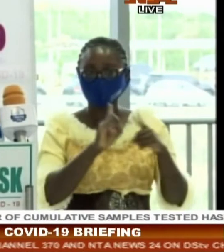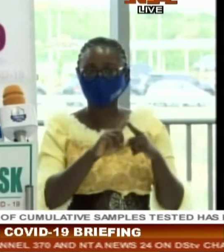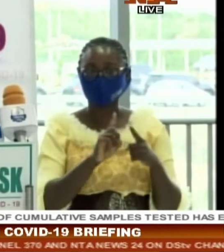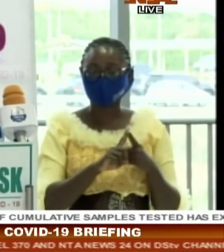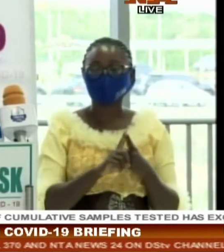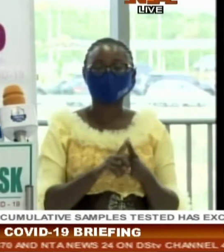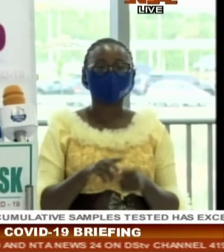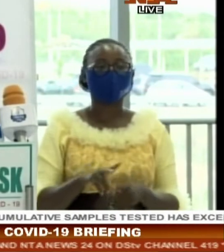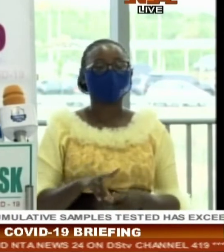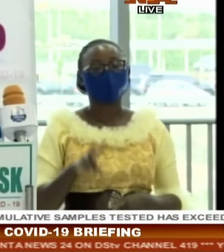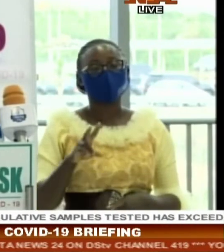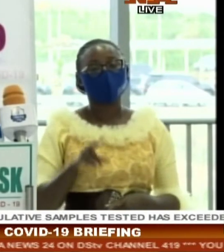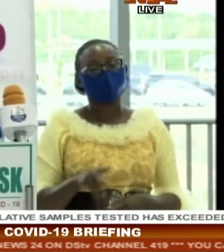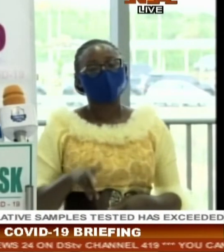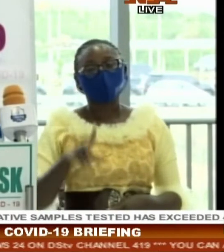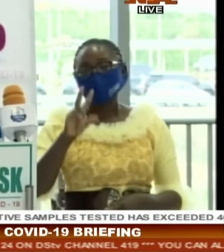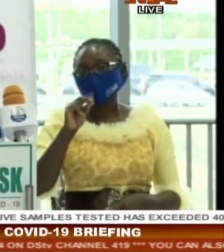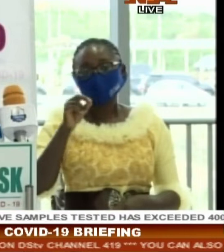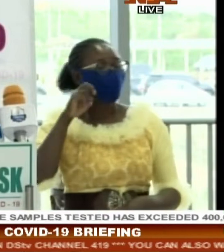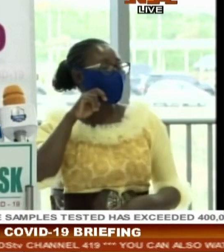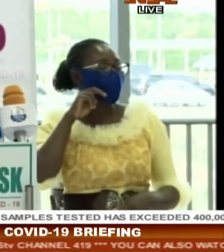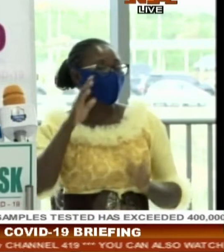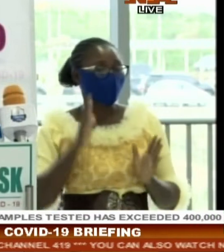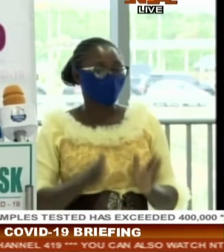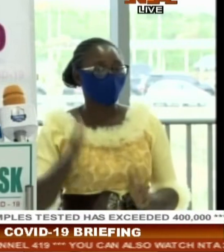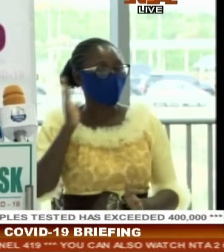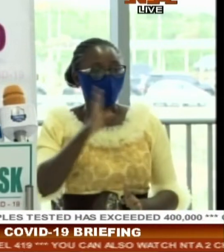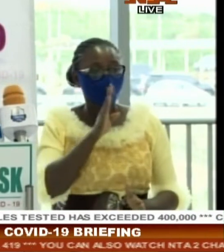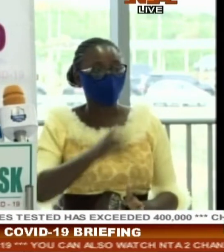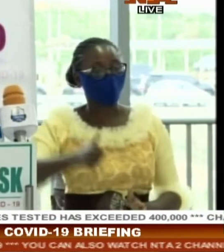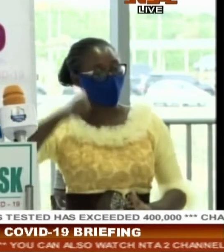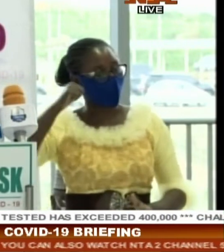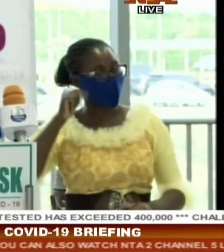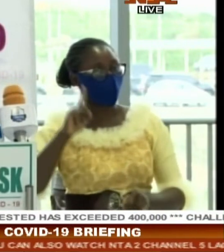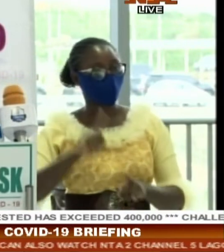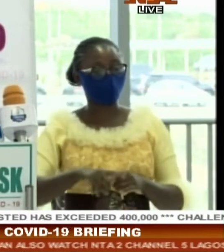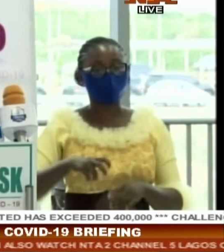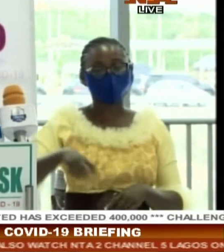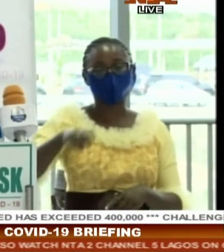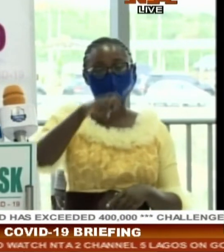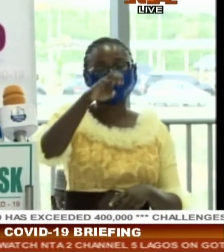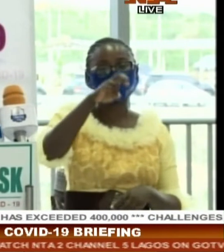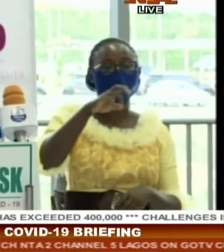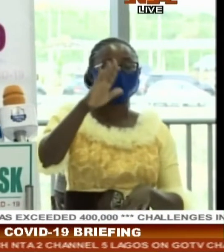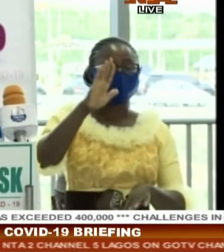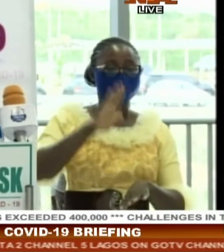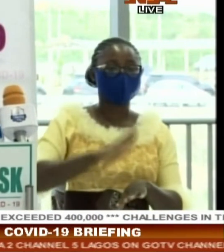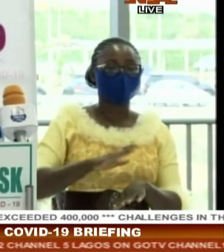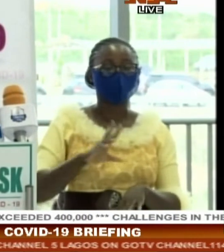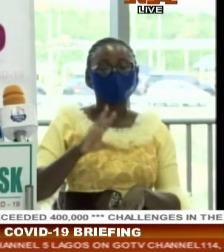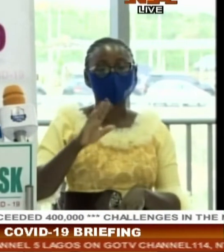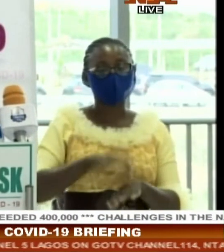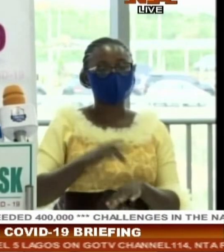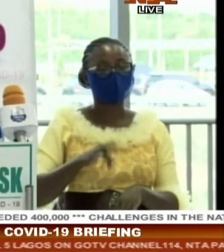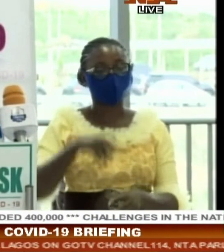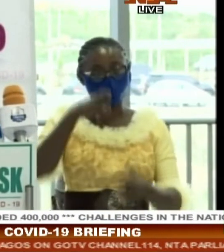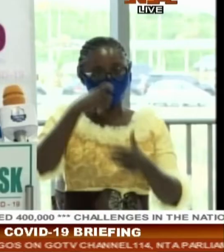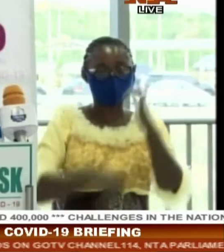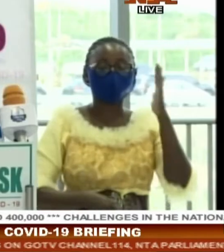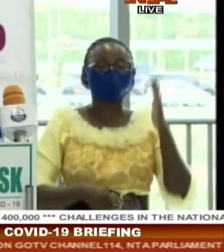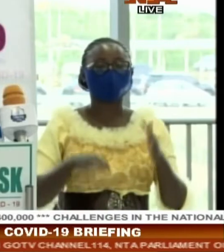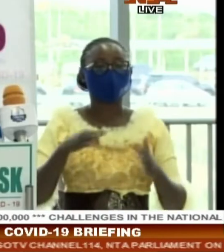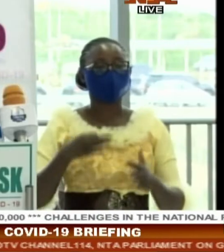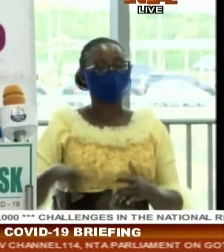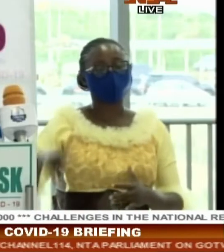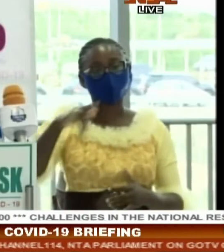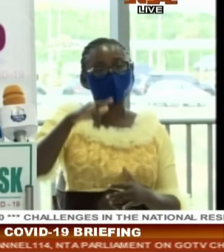Non-Nigerians may be refused entry and returned to the point of embarkation at the cost of the airline. So the airline will pay the cost of